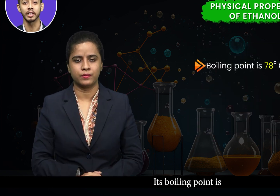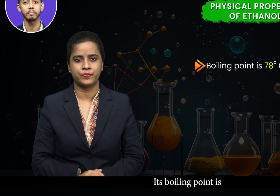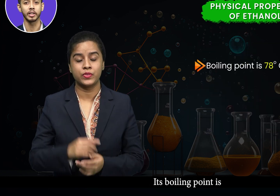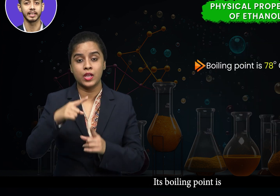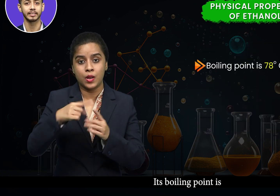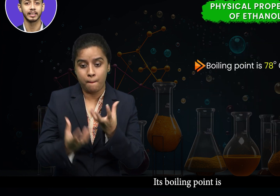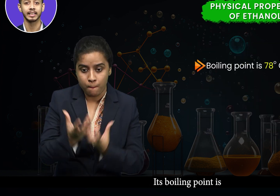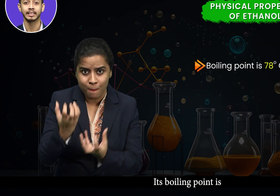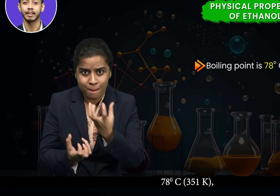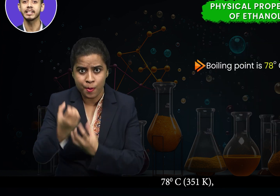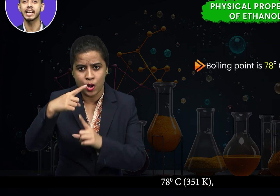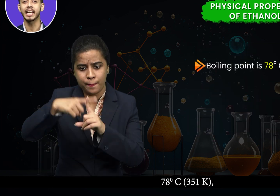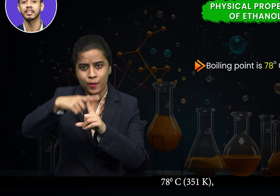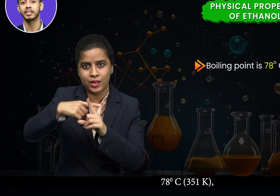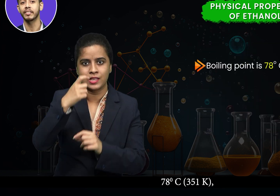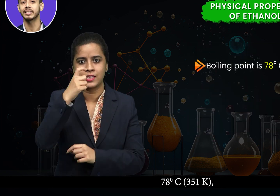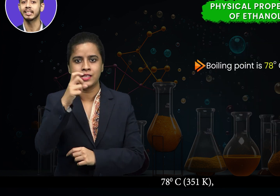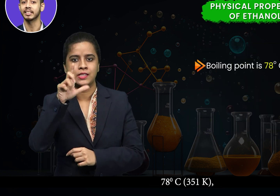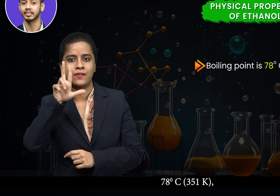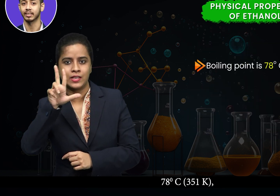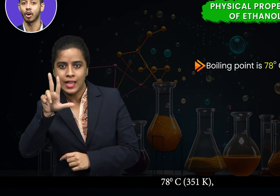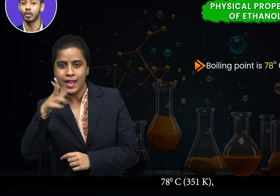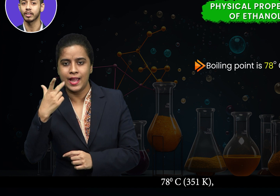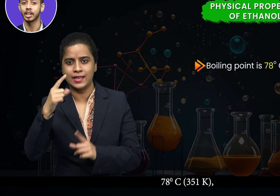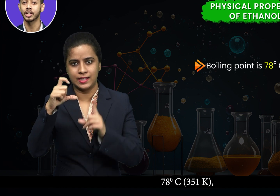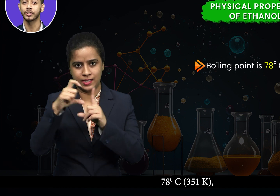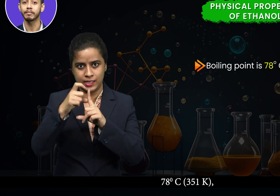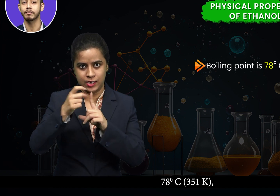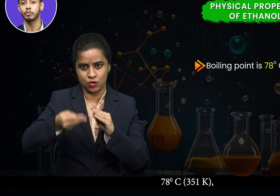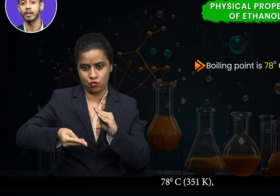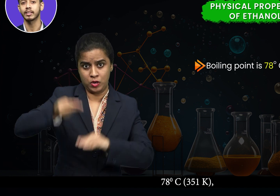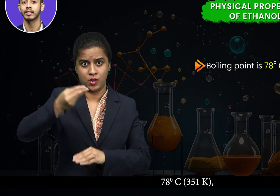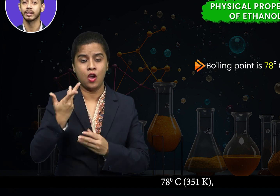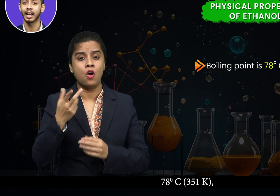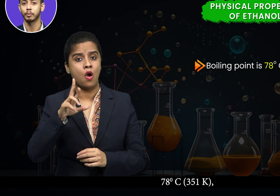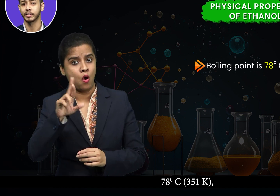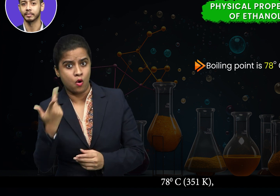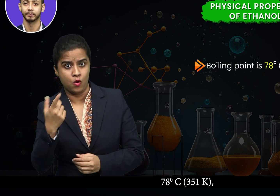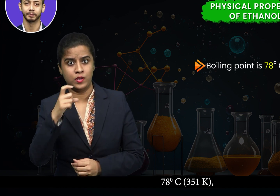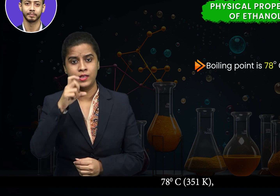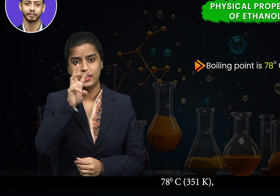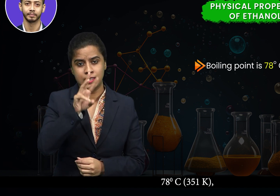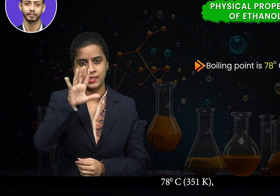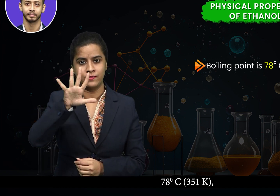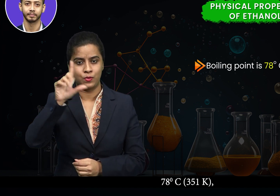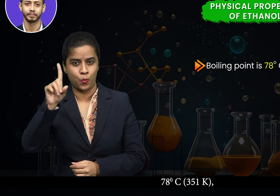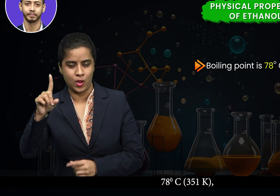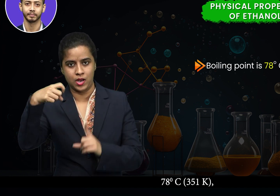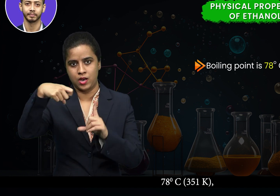Its boiling point is 78 degrees Celsius or 351 Kelvin,